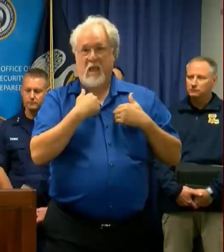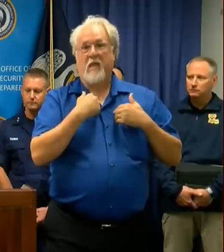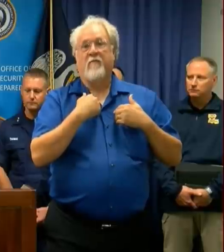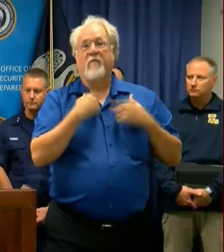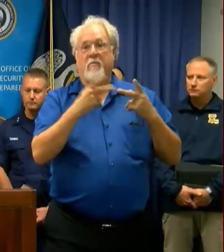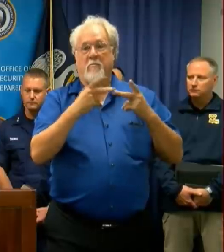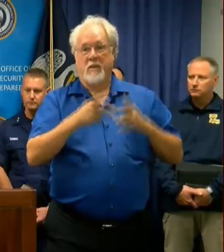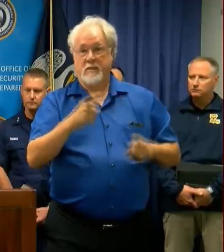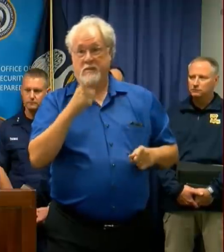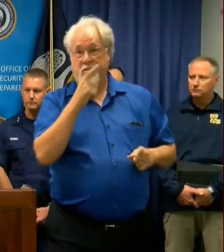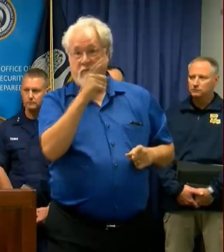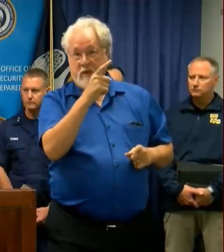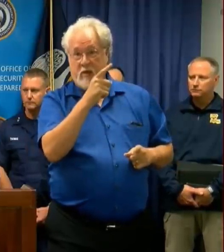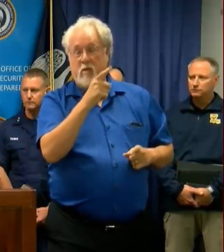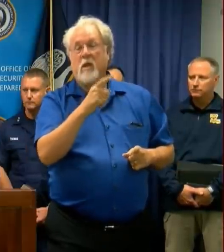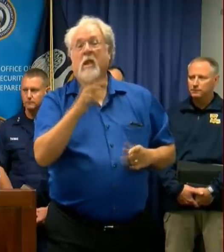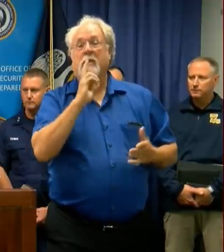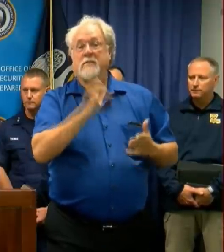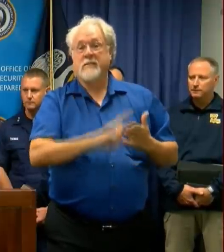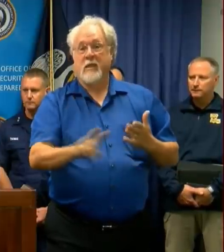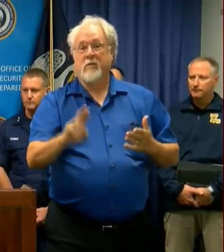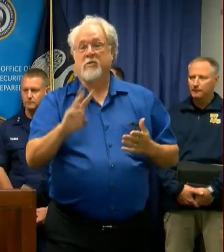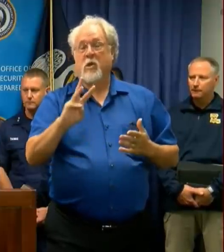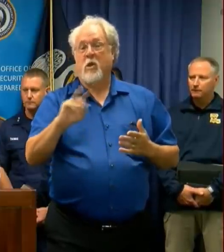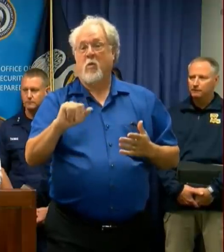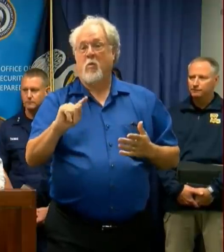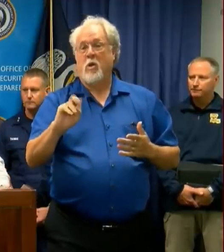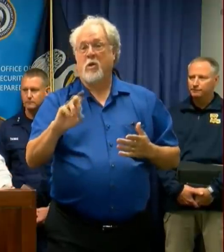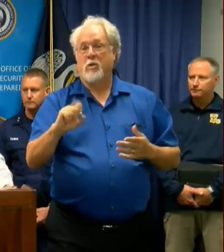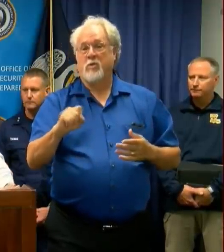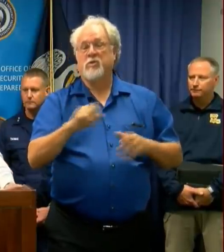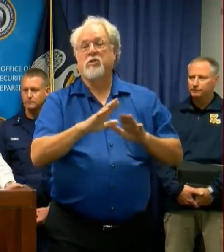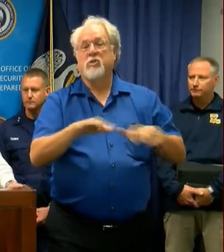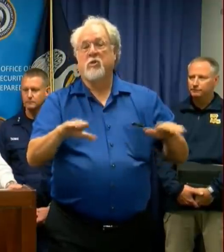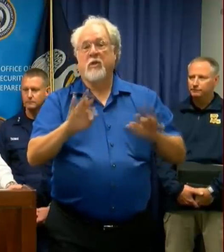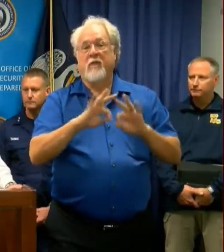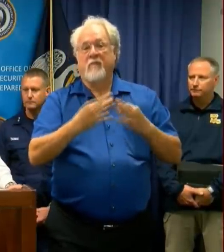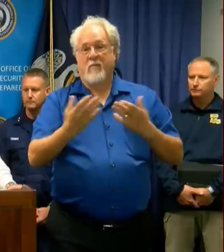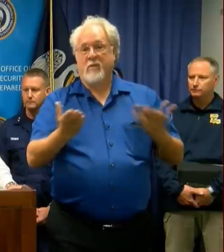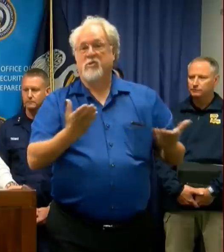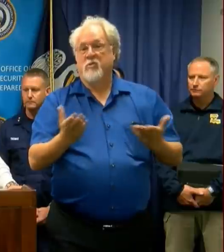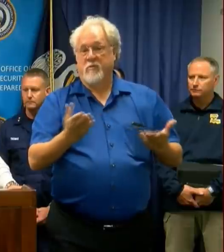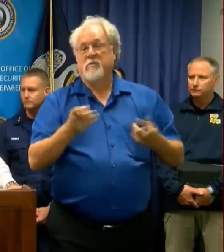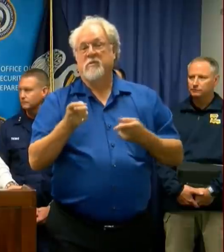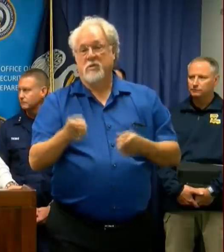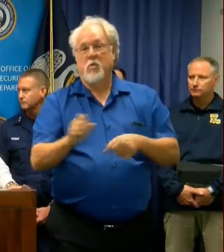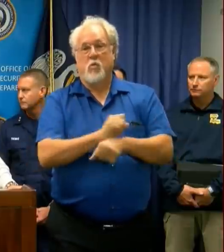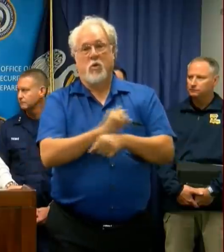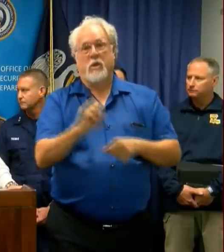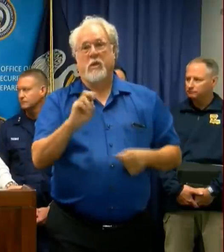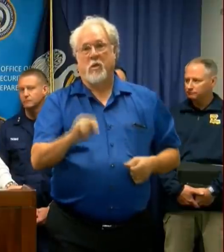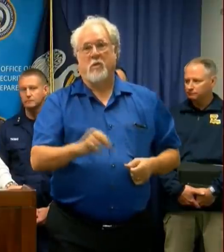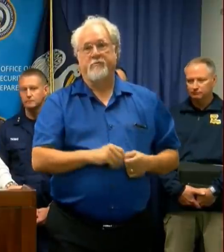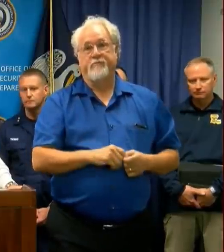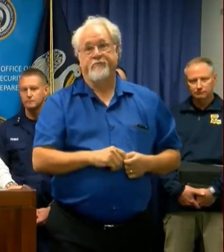facilities there. That's something that Secretary Marquita Walters of the Department of Children and Family Services is working